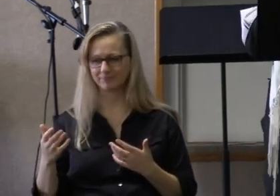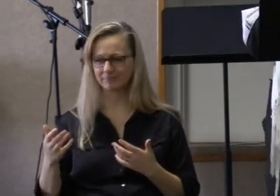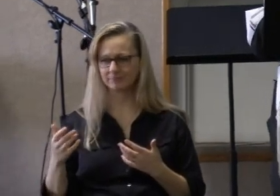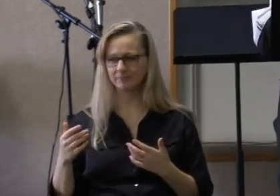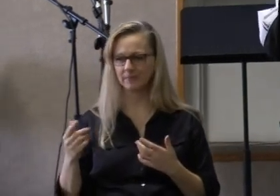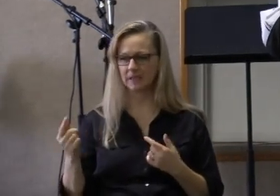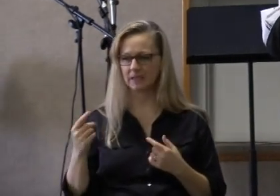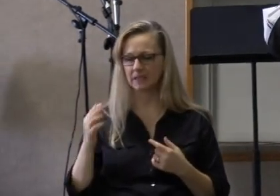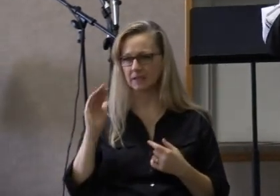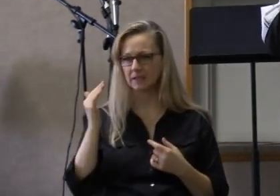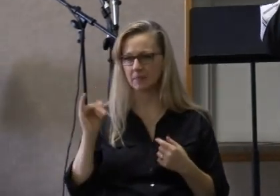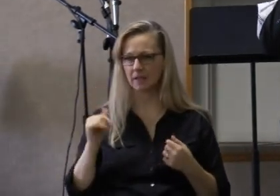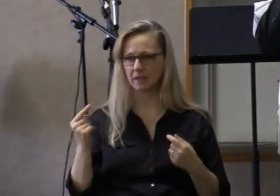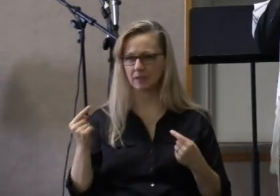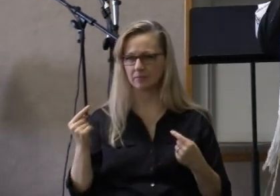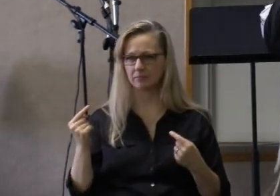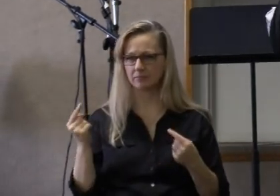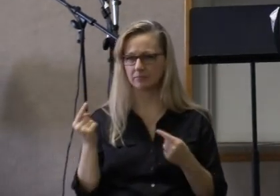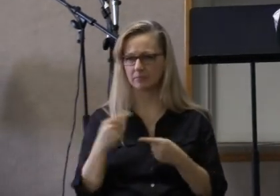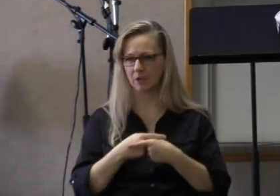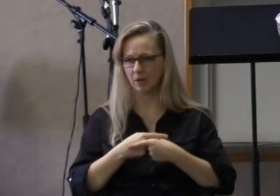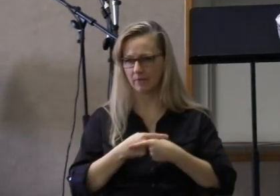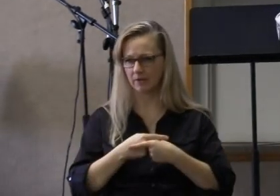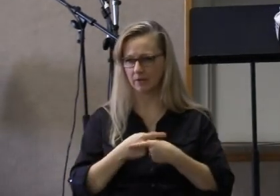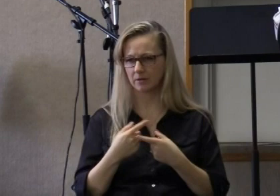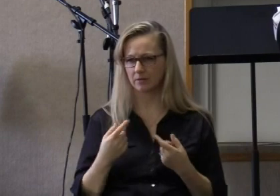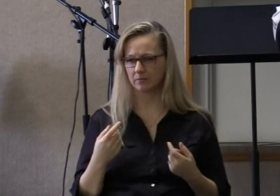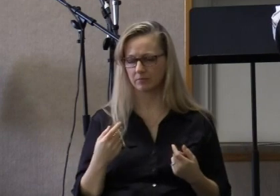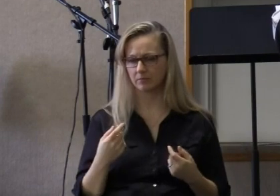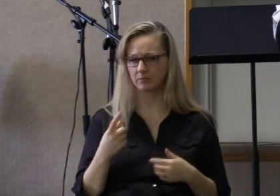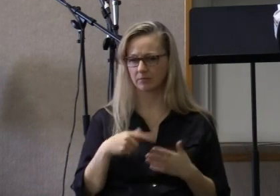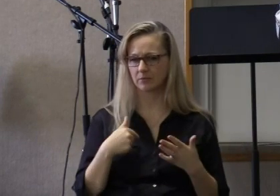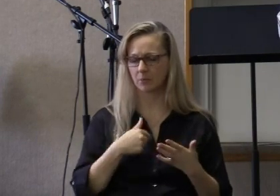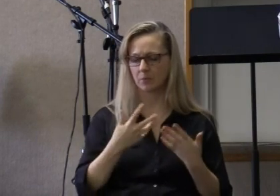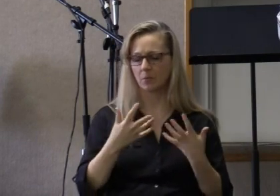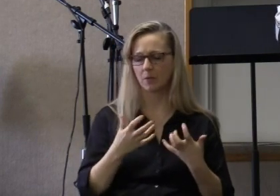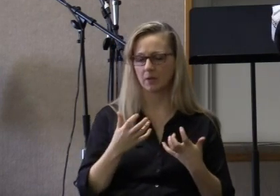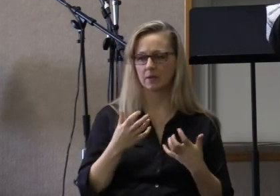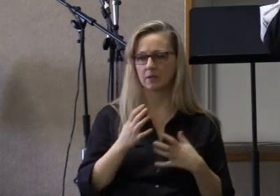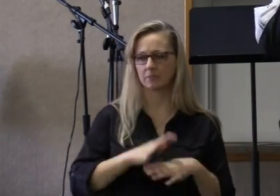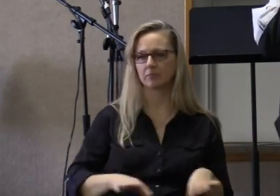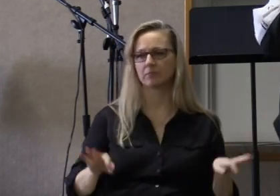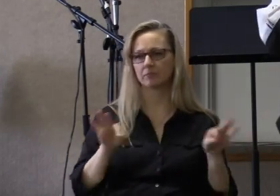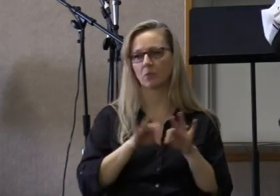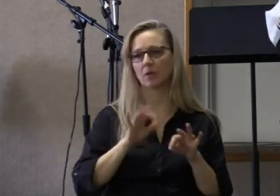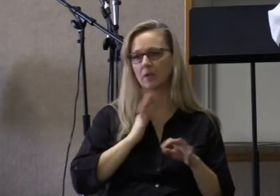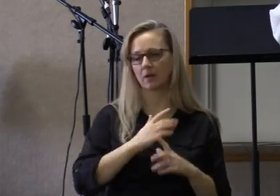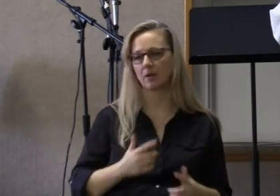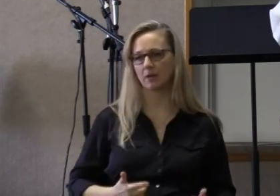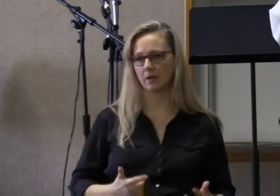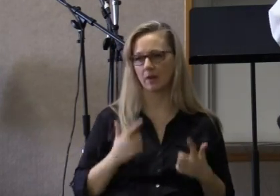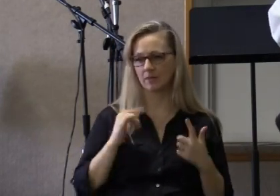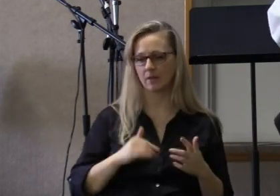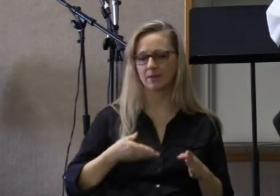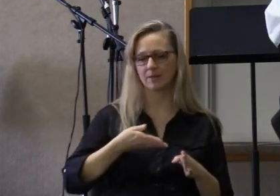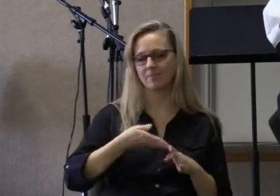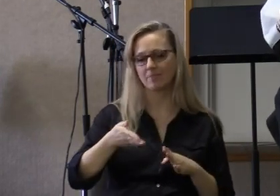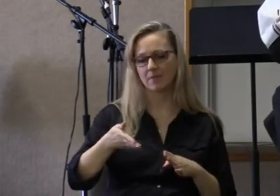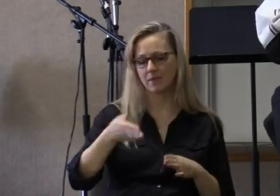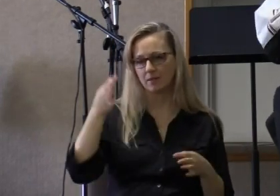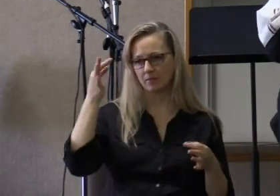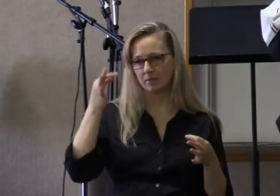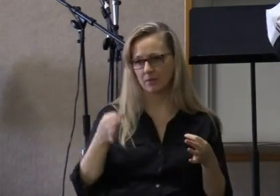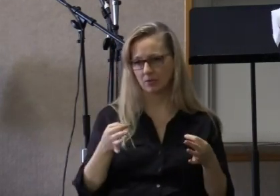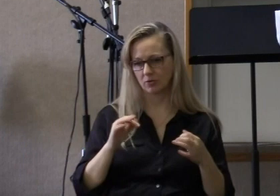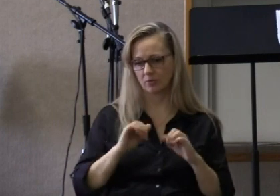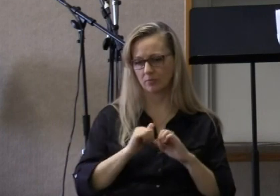wants. What we want is incredibly important in our lives and is the main factor in